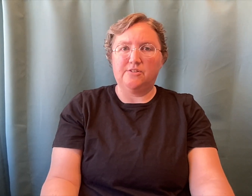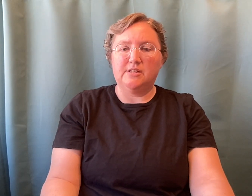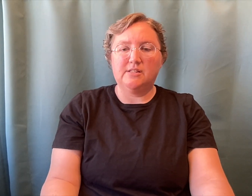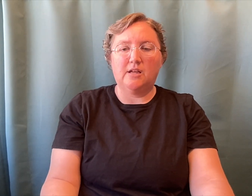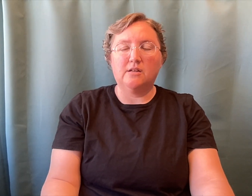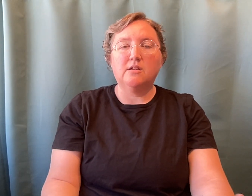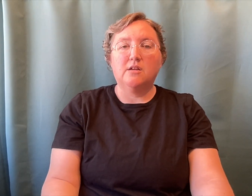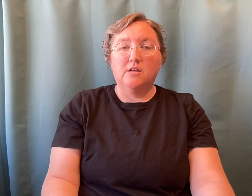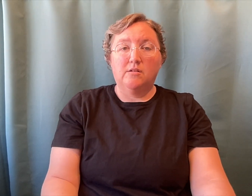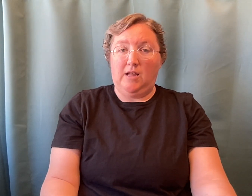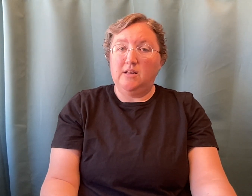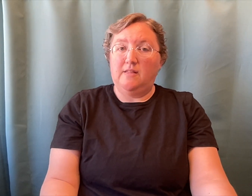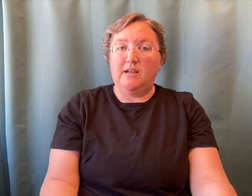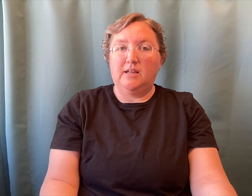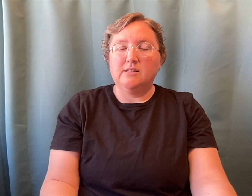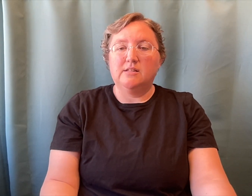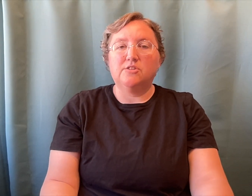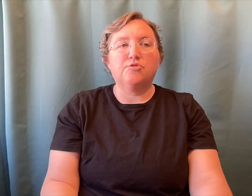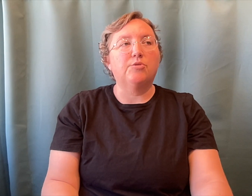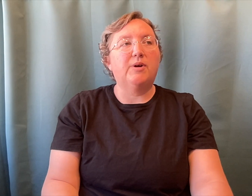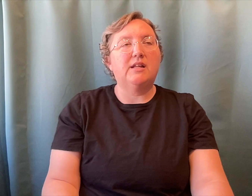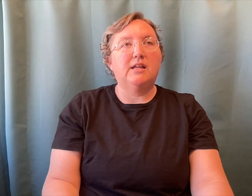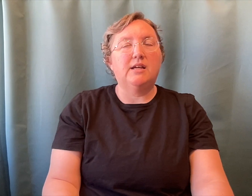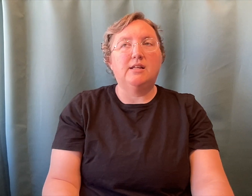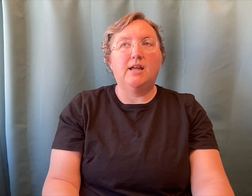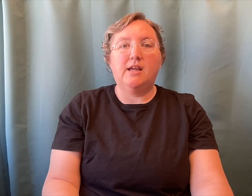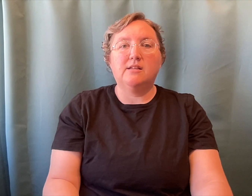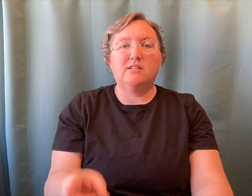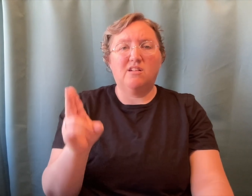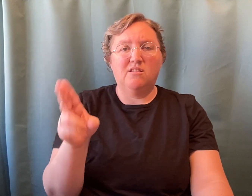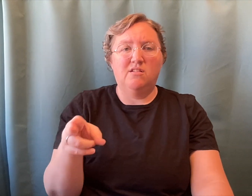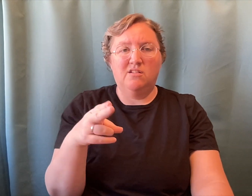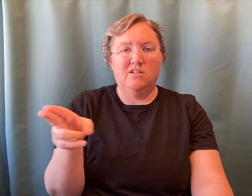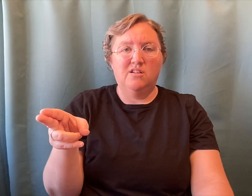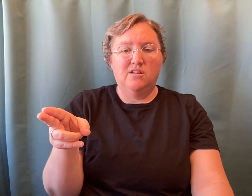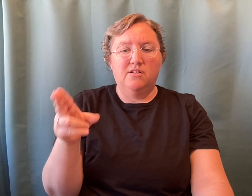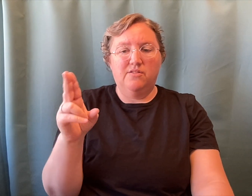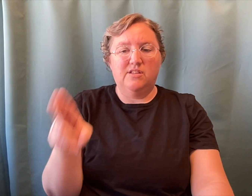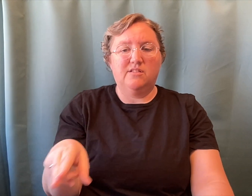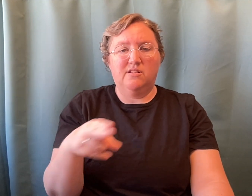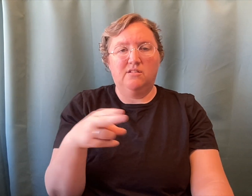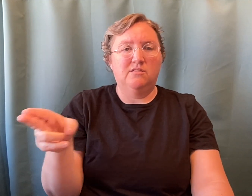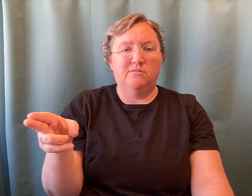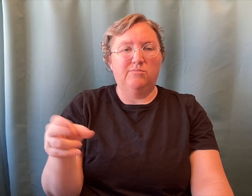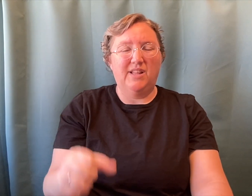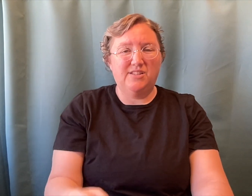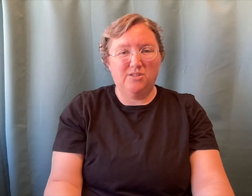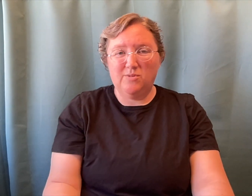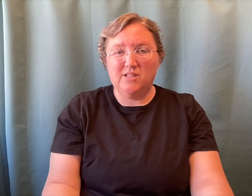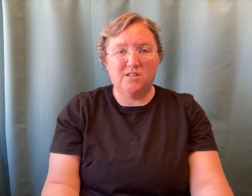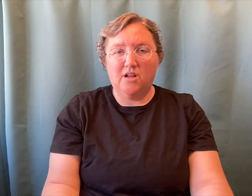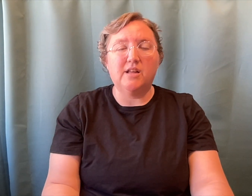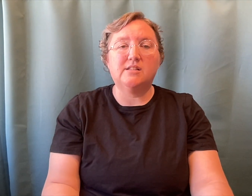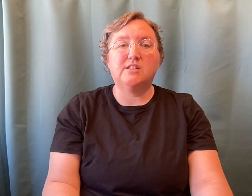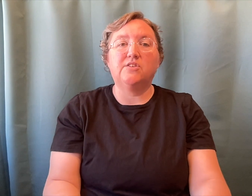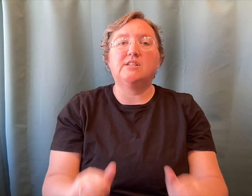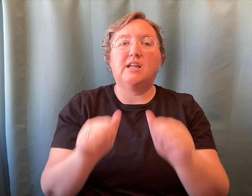serious sign. And in that case, it is true. But in ASL, this little bless you is not as serious as